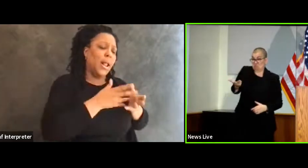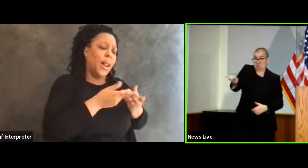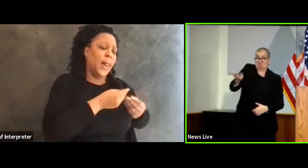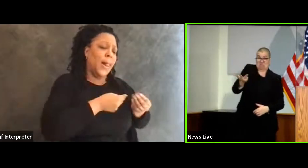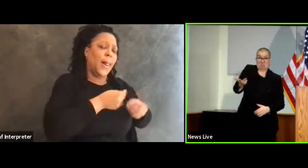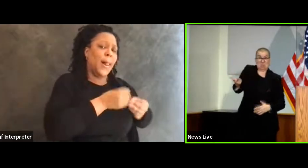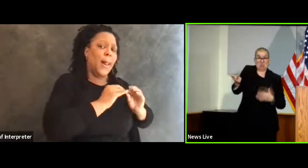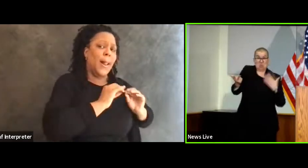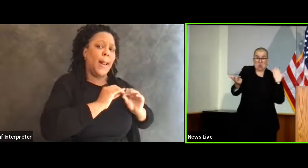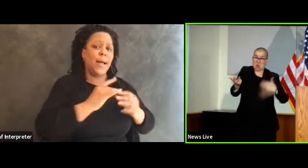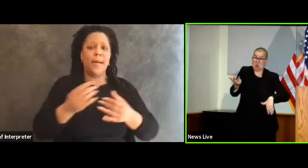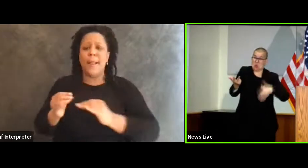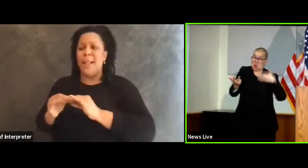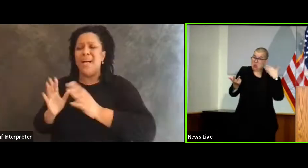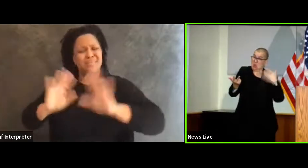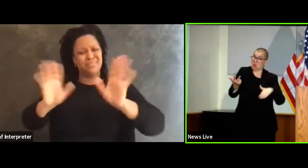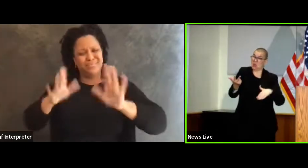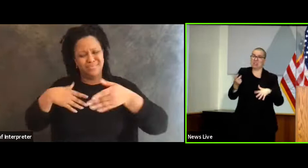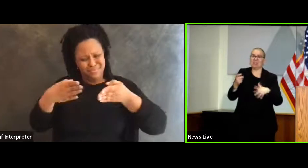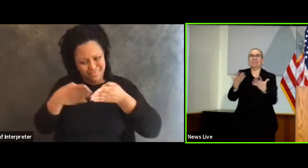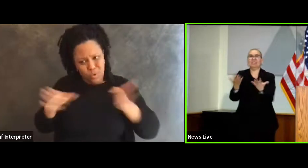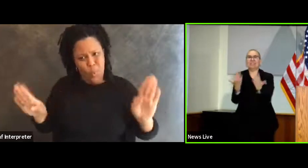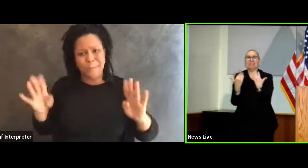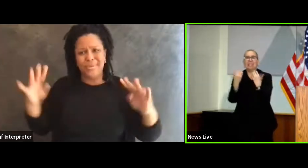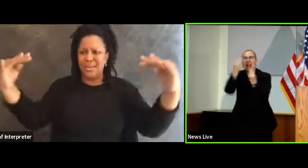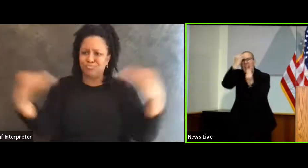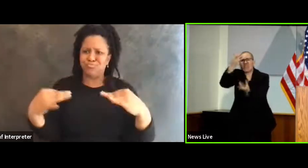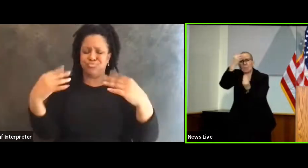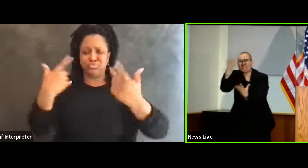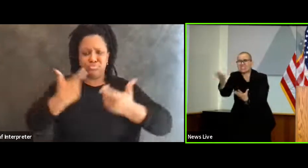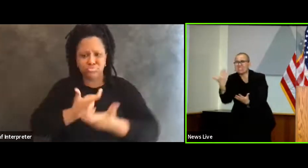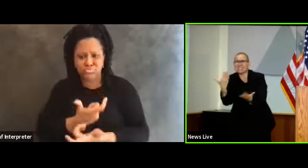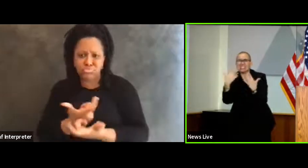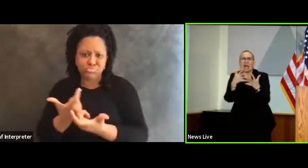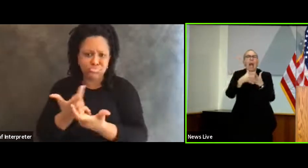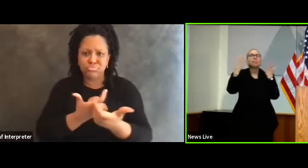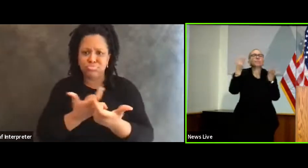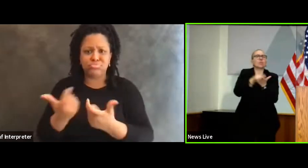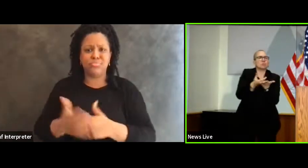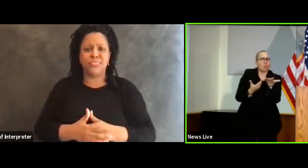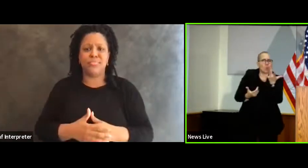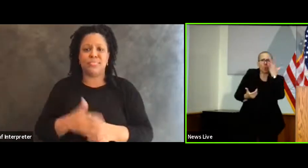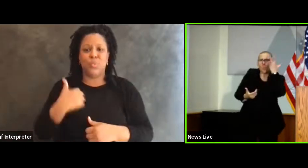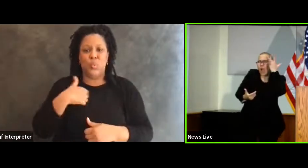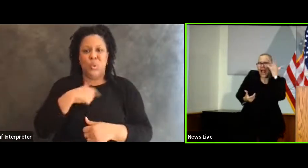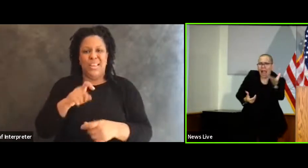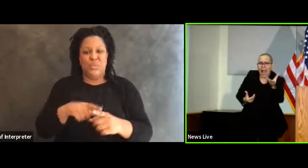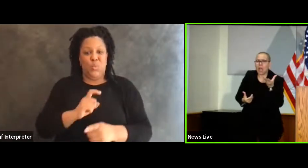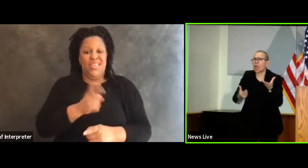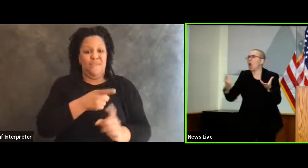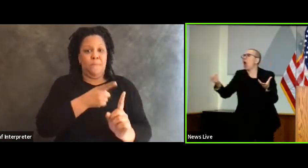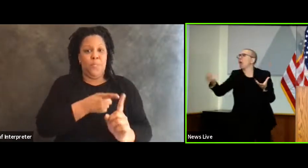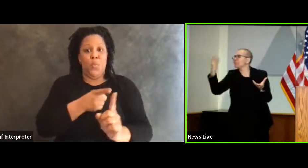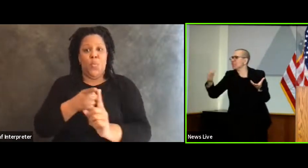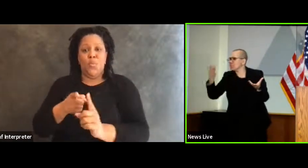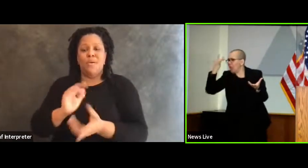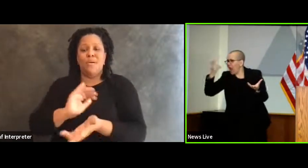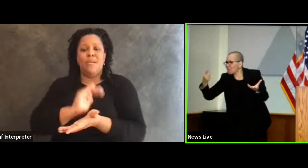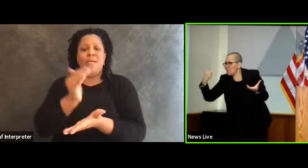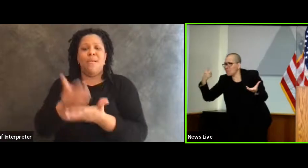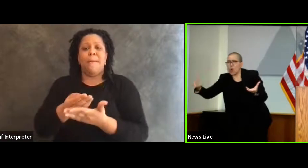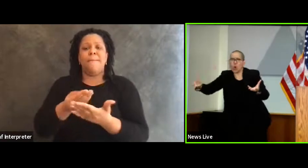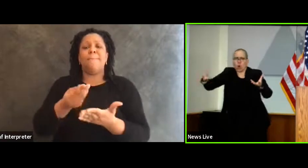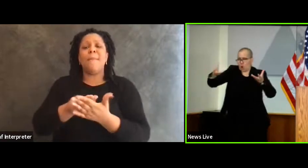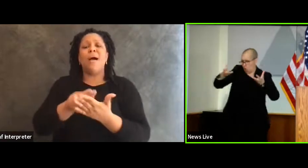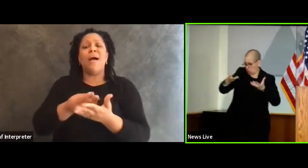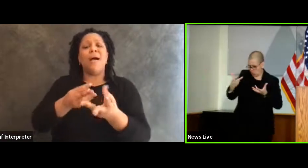give targets to each of the committees to tell them how much money to spend. And so we'll be wrestling with that over the next week. I think in